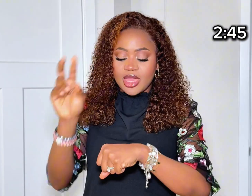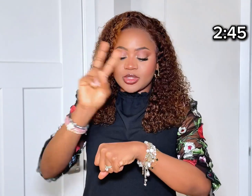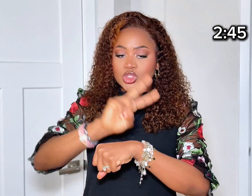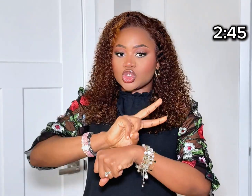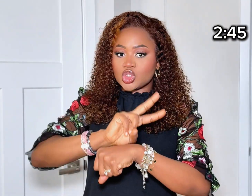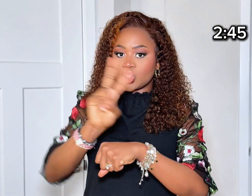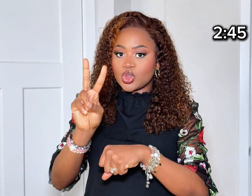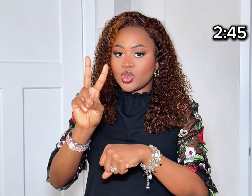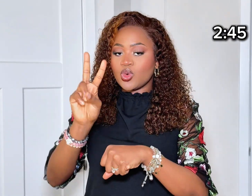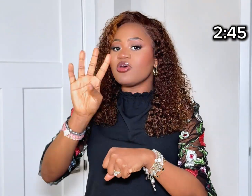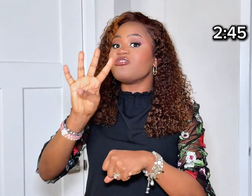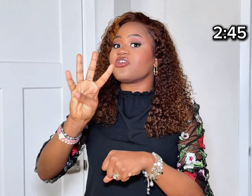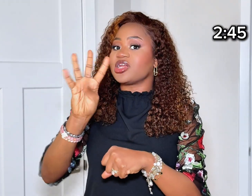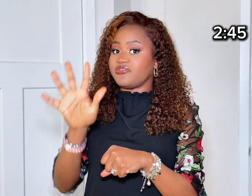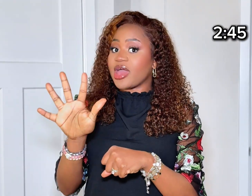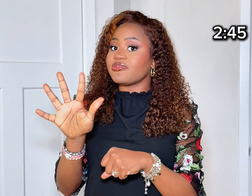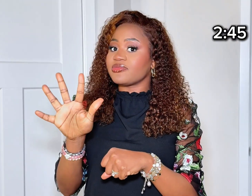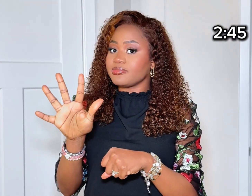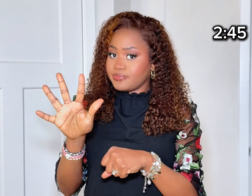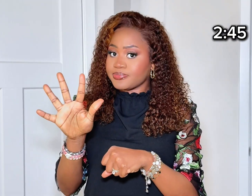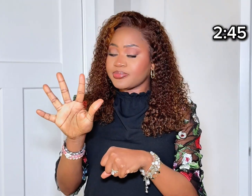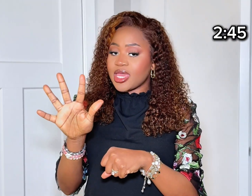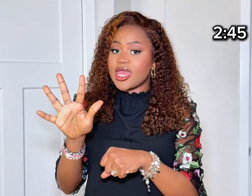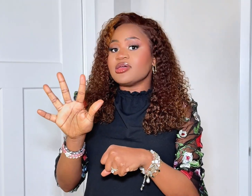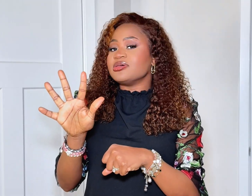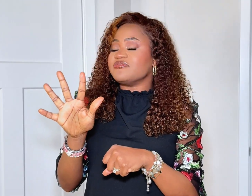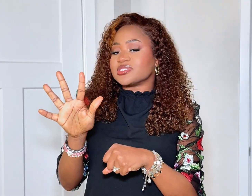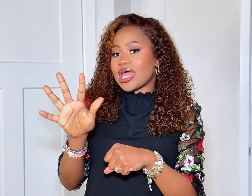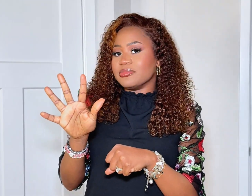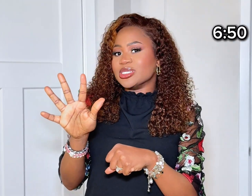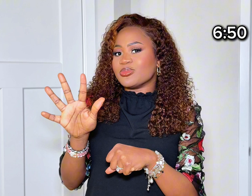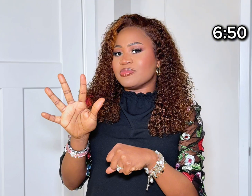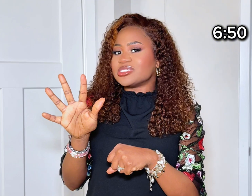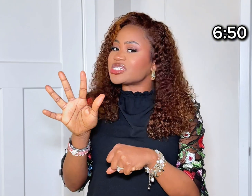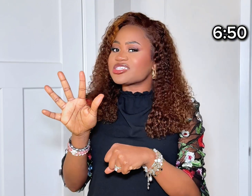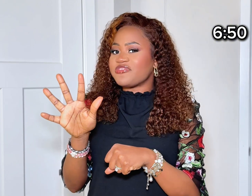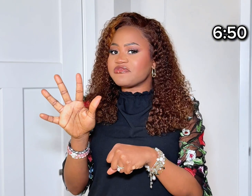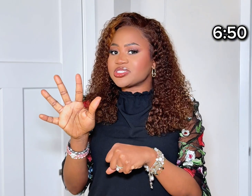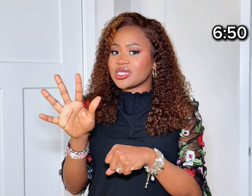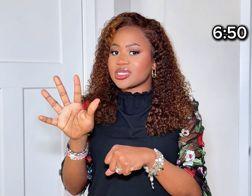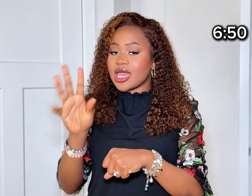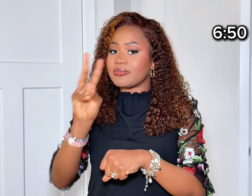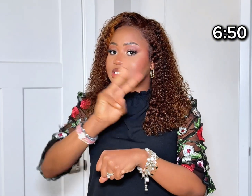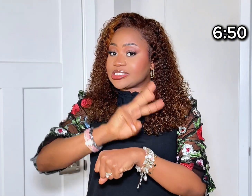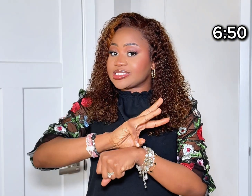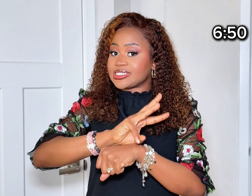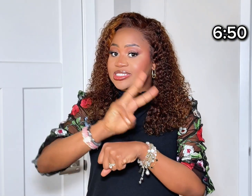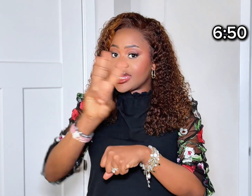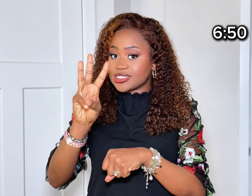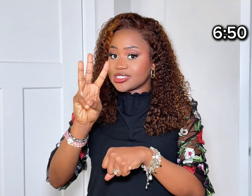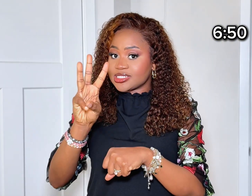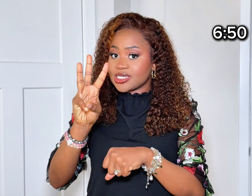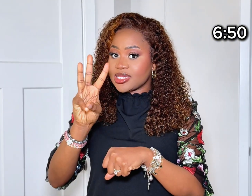is 2:45. If the time is maybe 6:50, time is 6,